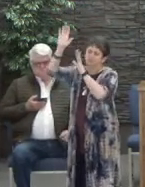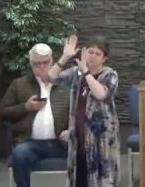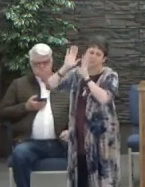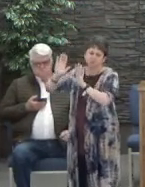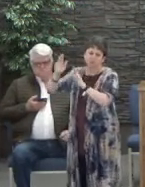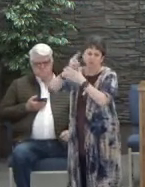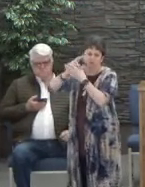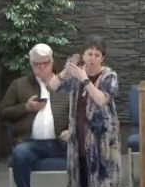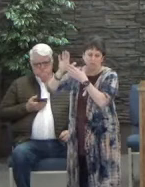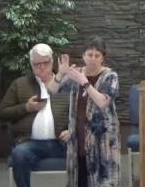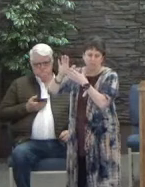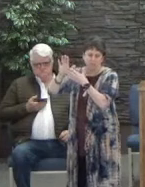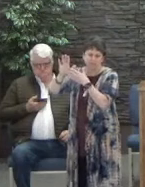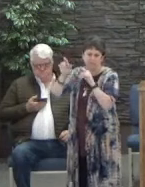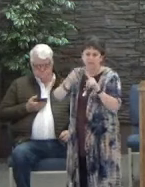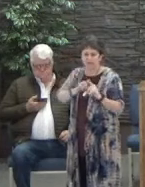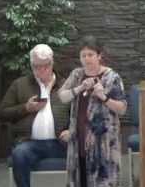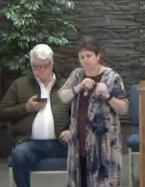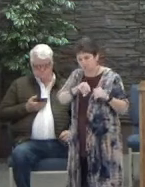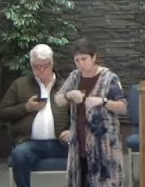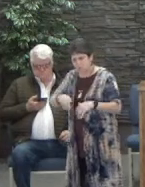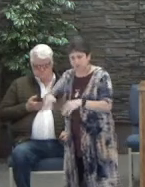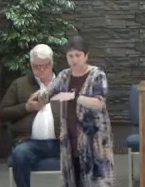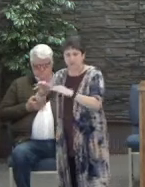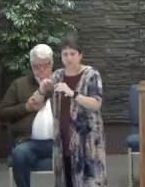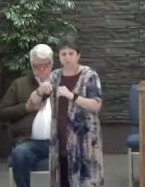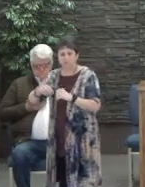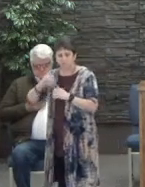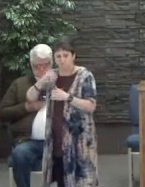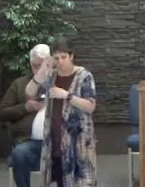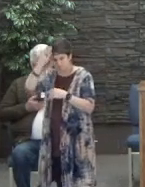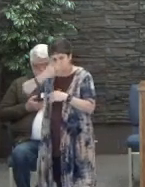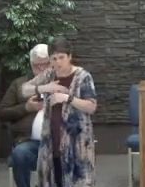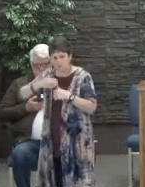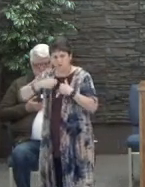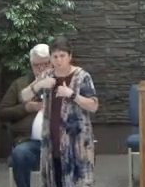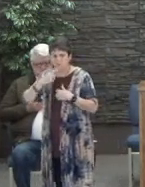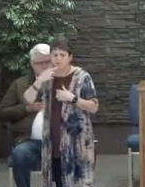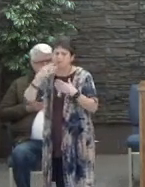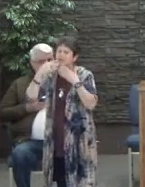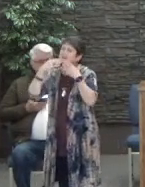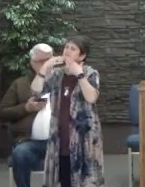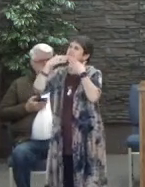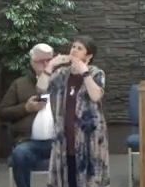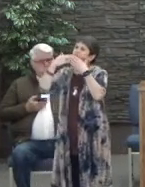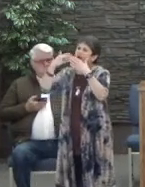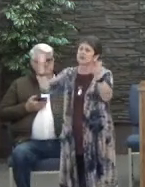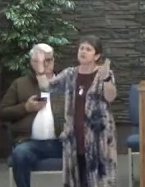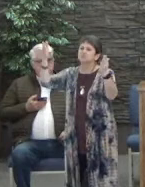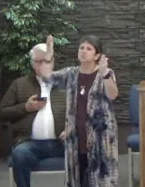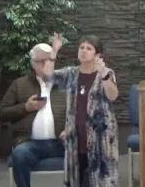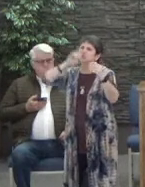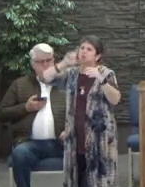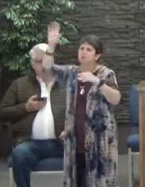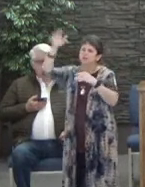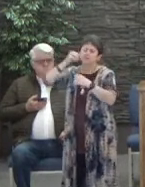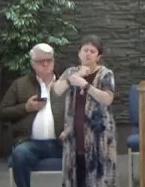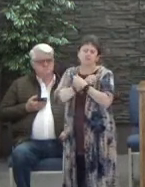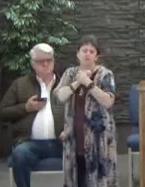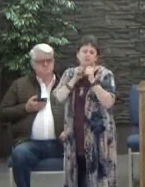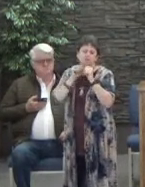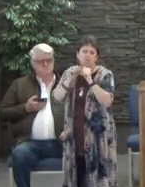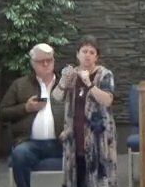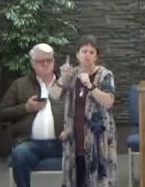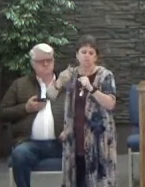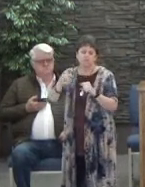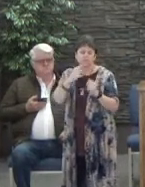his holiness, as they went out at the head of the army, saying, "Give thanks to the Lord, for his love endures forever." Let's